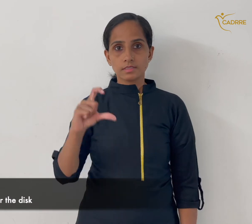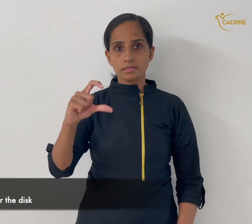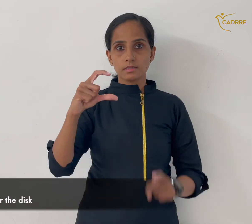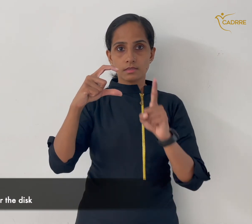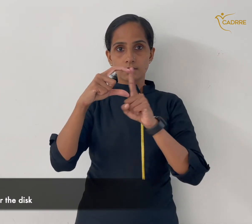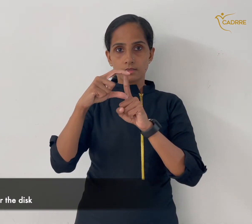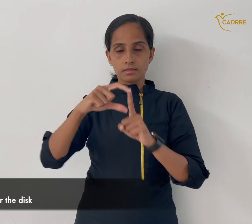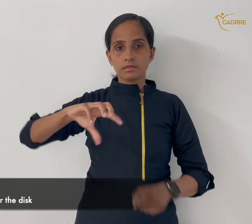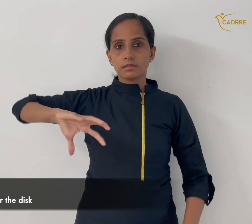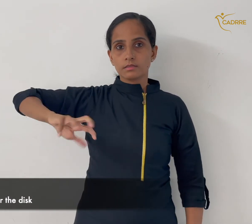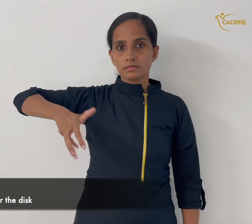cd